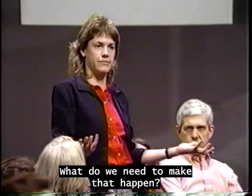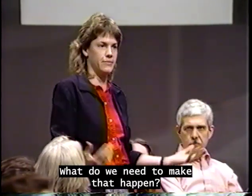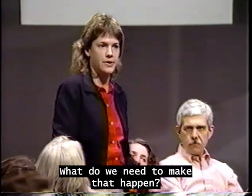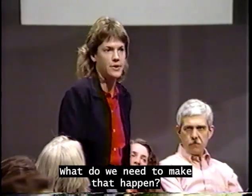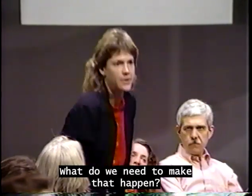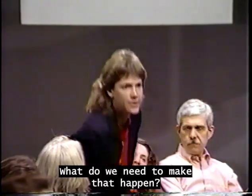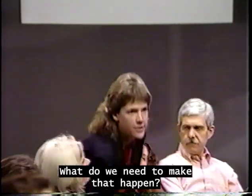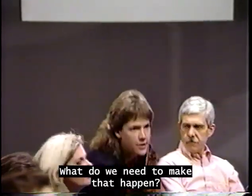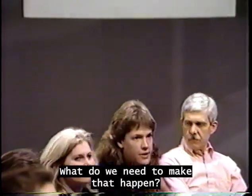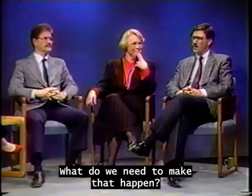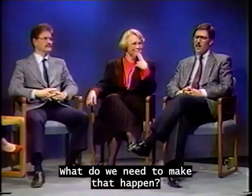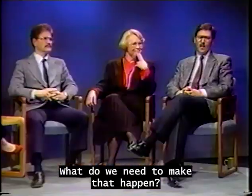What do we need to make that happen?